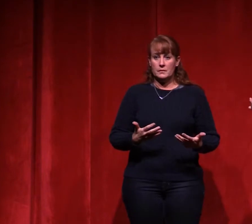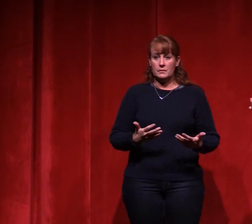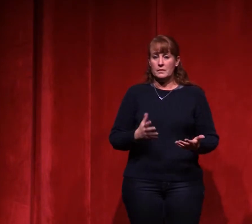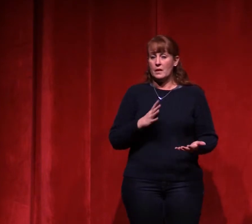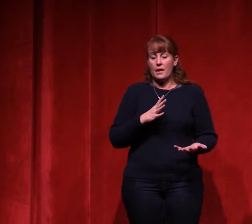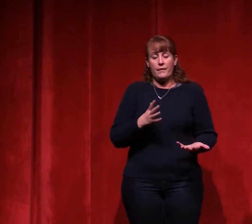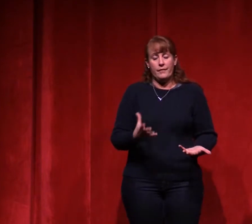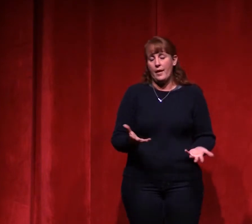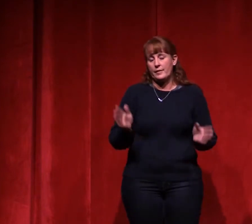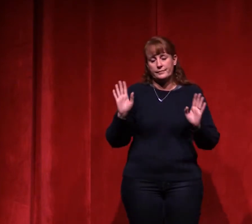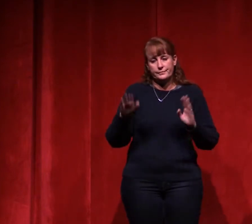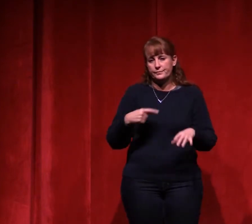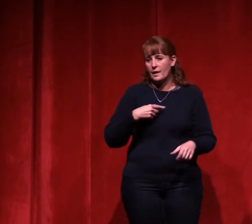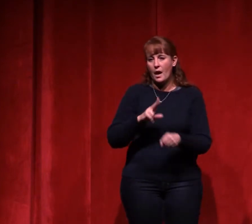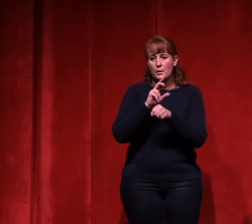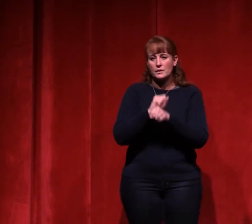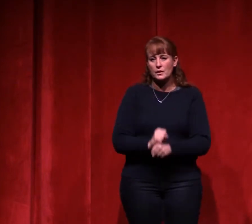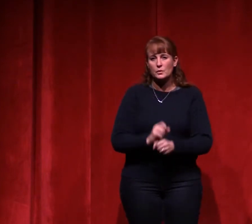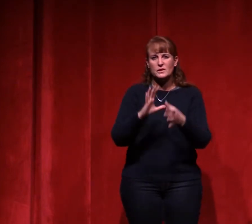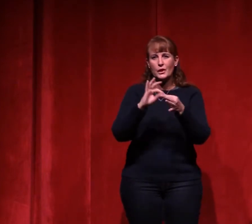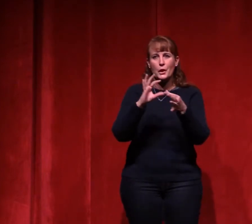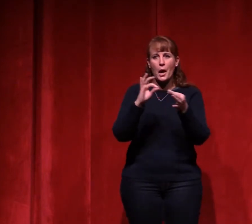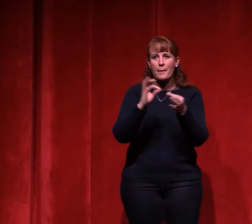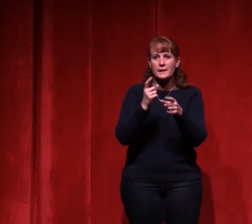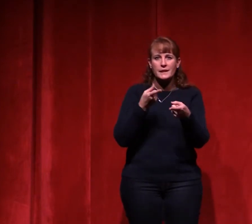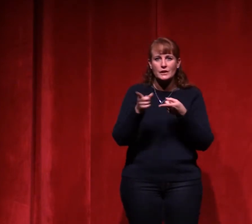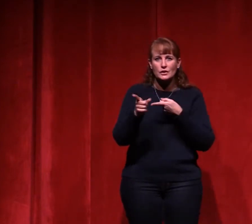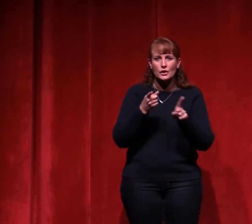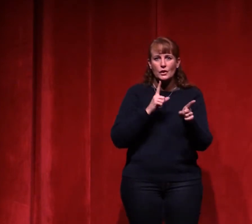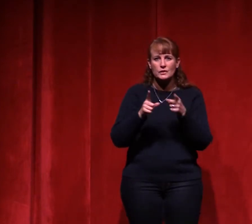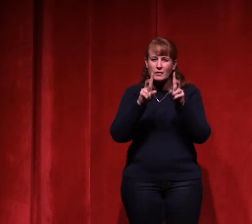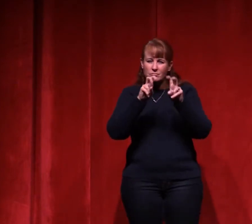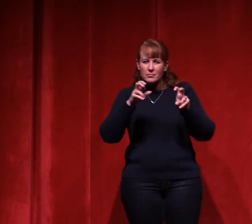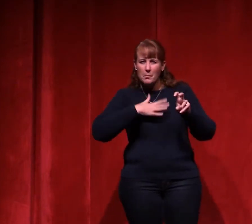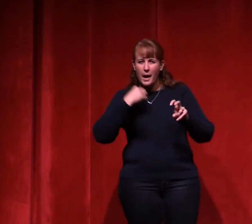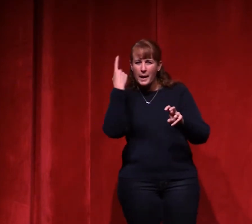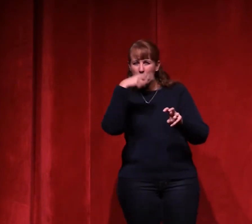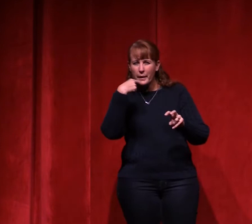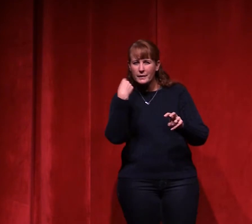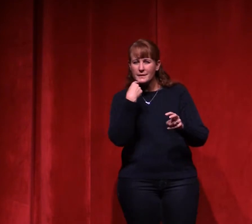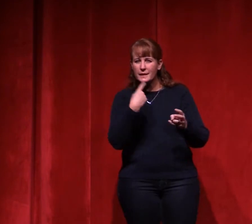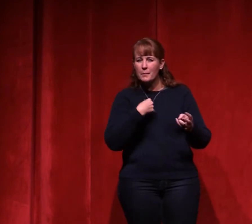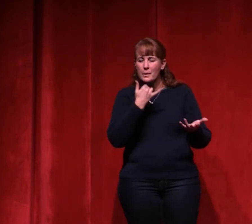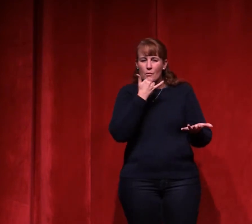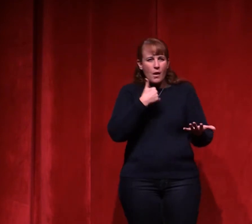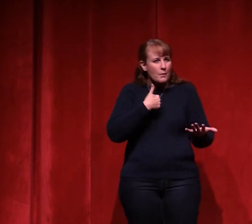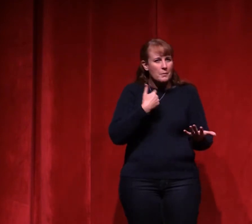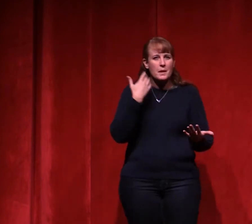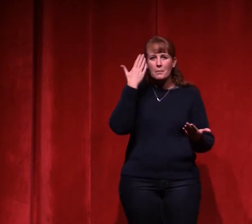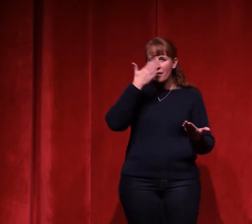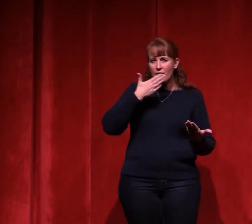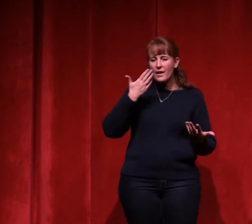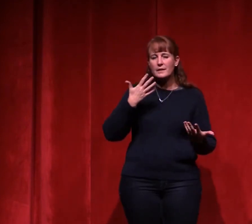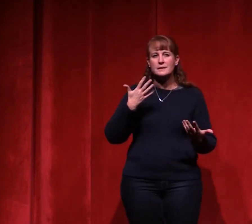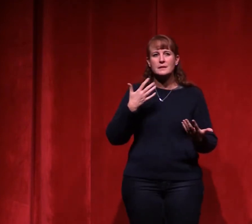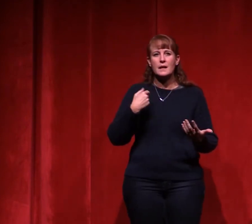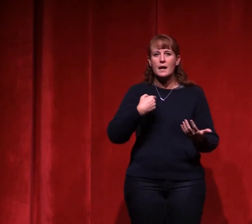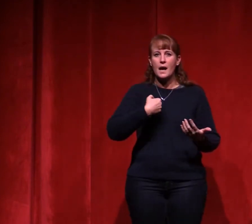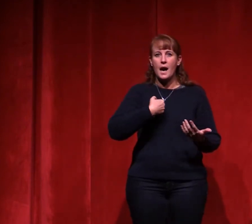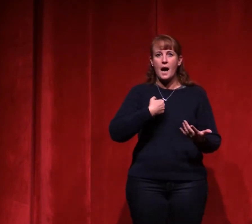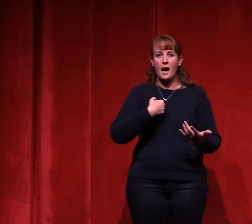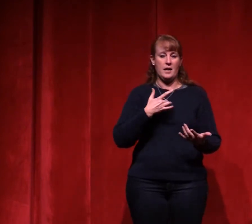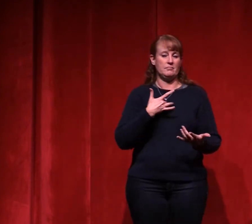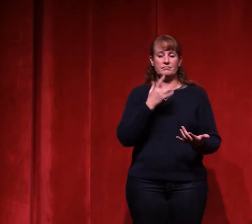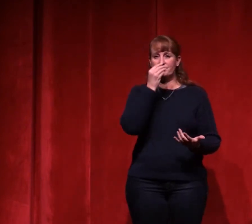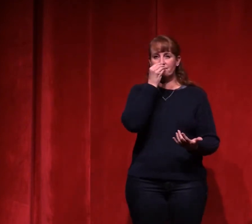deal. I was so used to comments like that, comments dissecting my appearance and telling me what was wrong with me to my face. I was numb